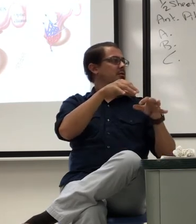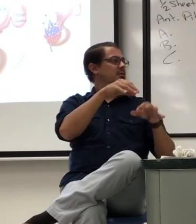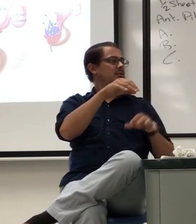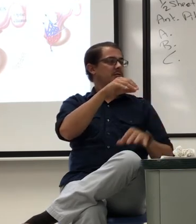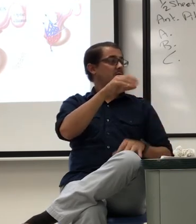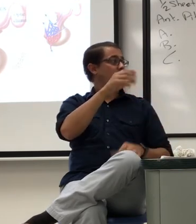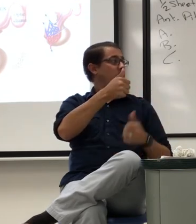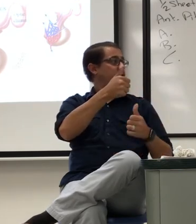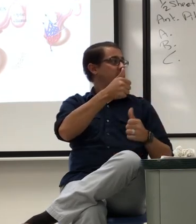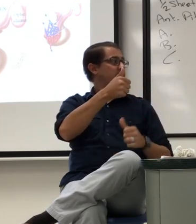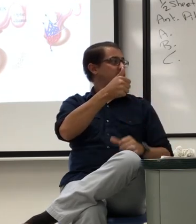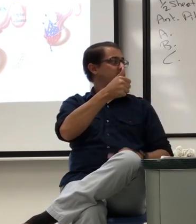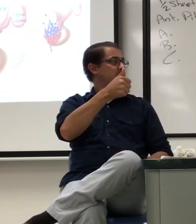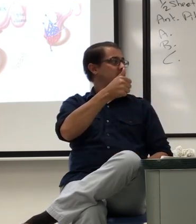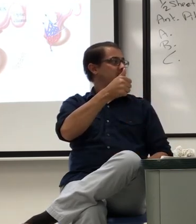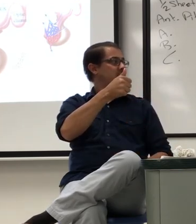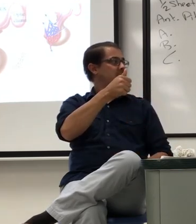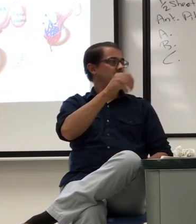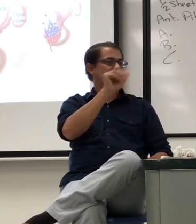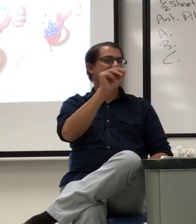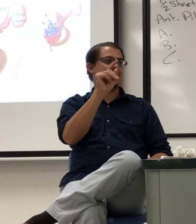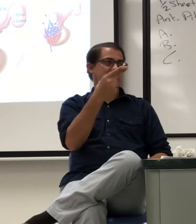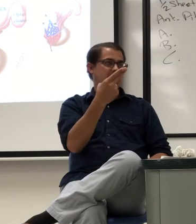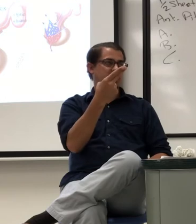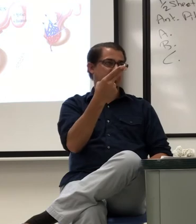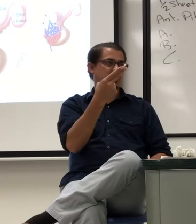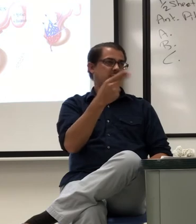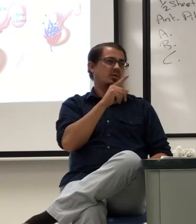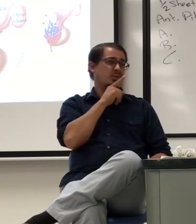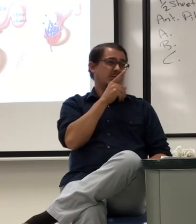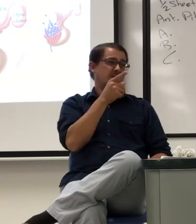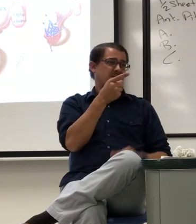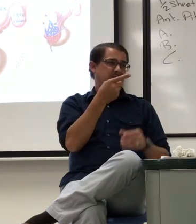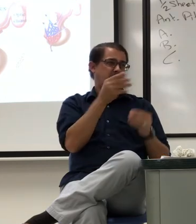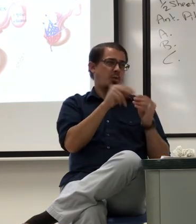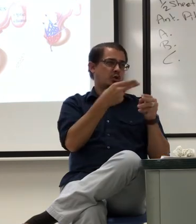questions except for the other part. All